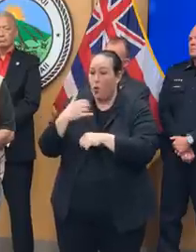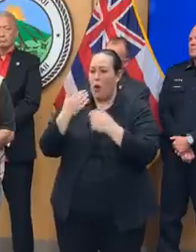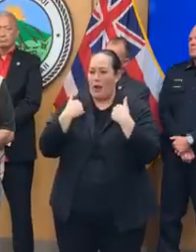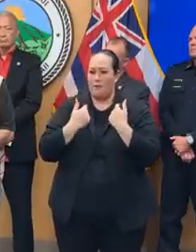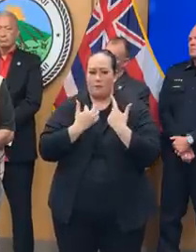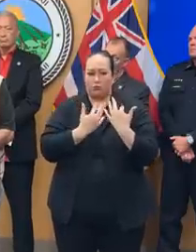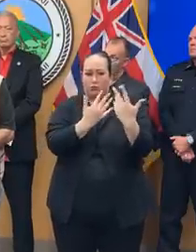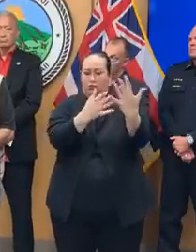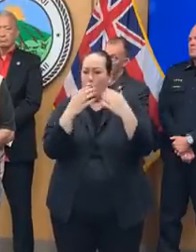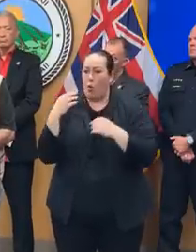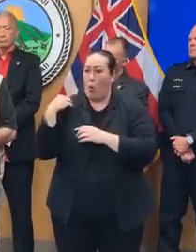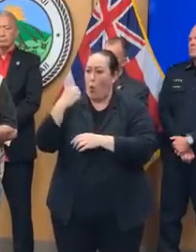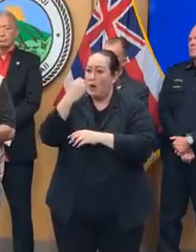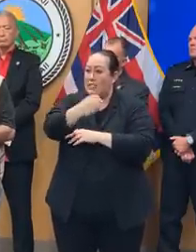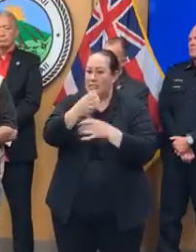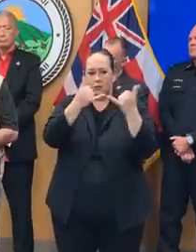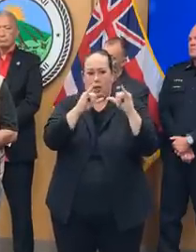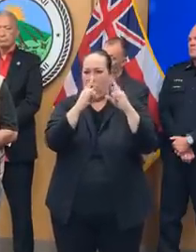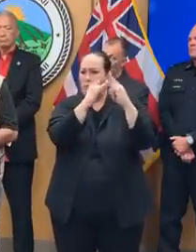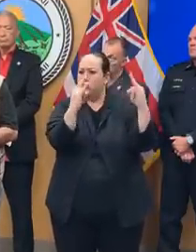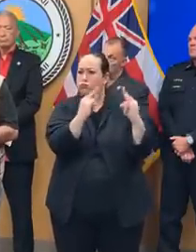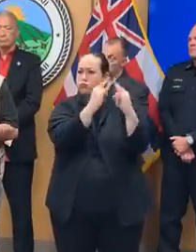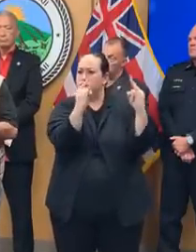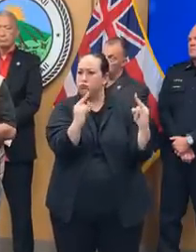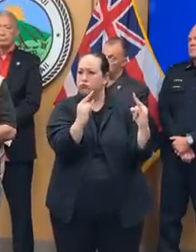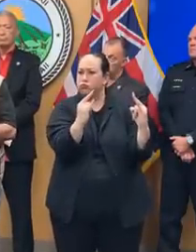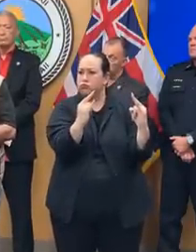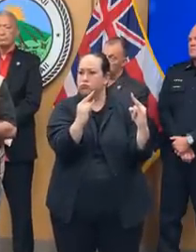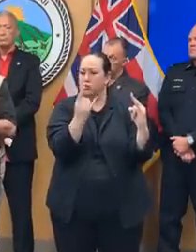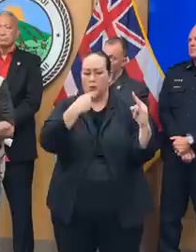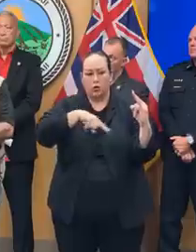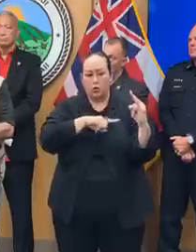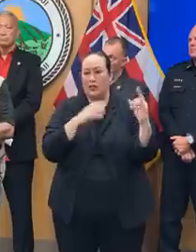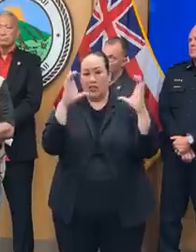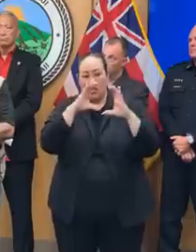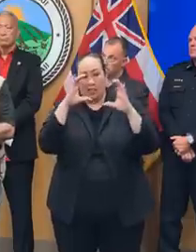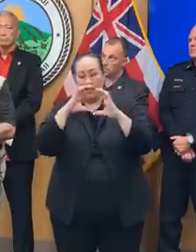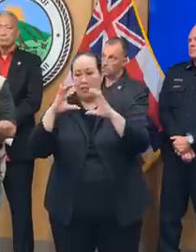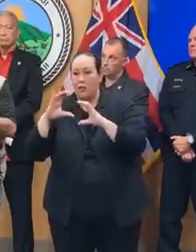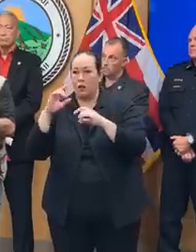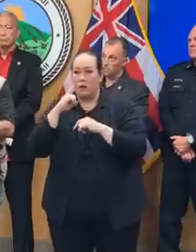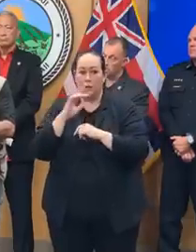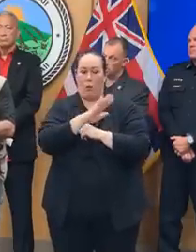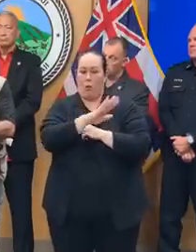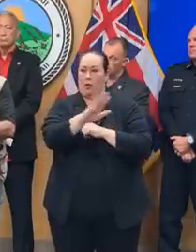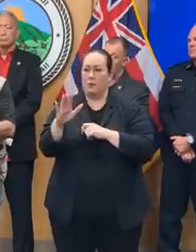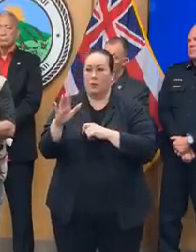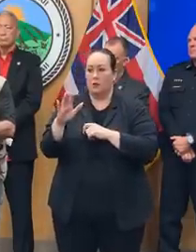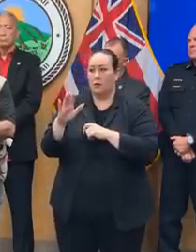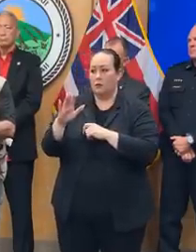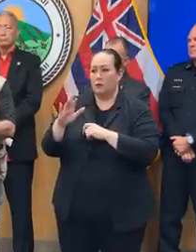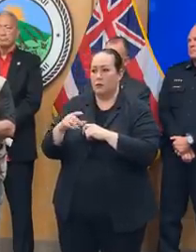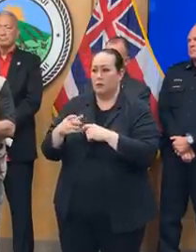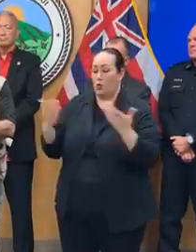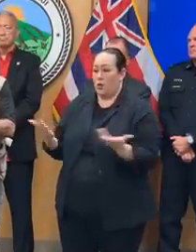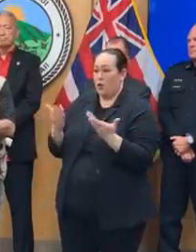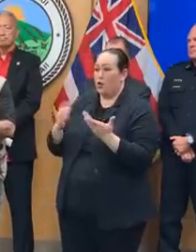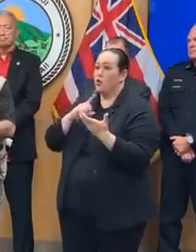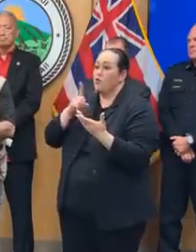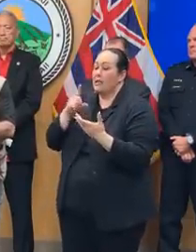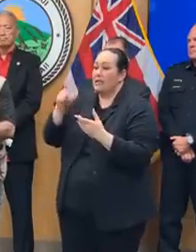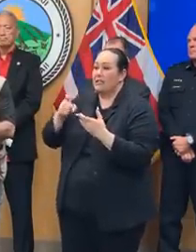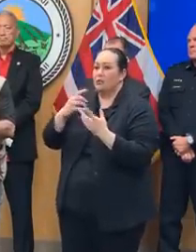programs. So the housing task force and the work that we will all do to find housing solutions will be vital.